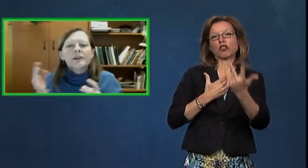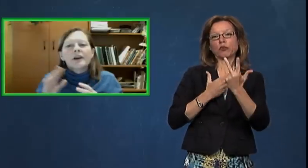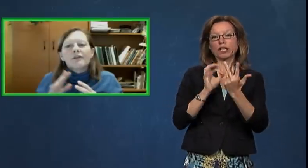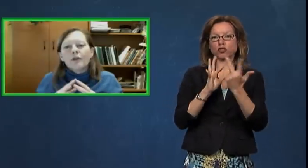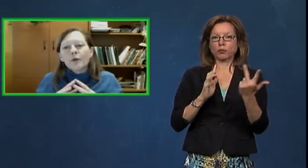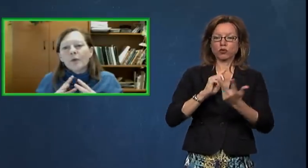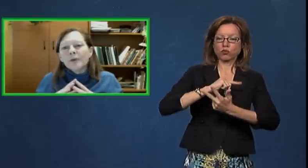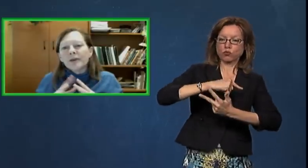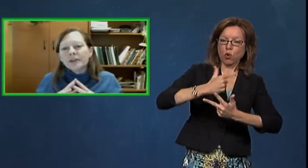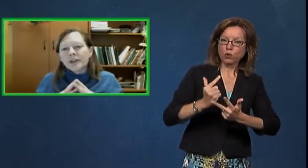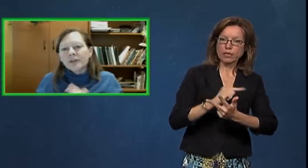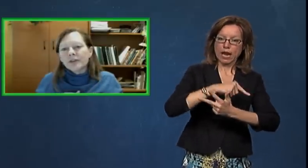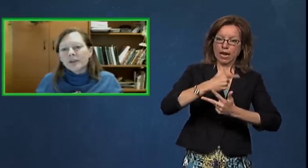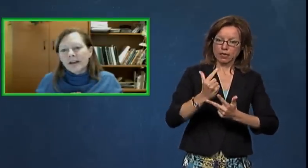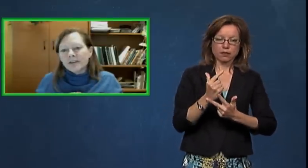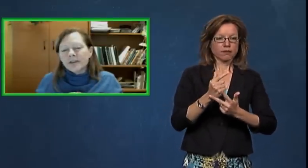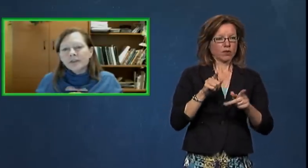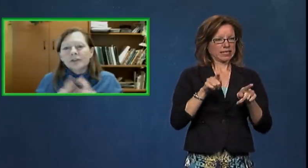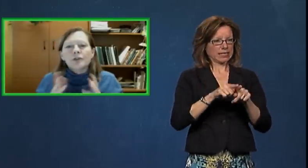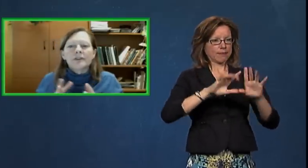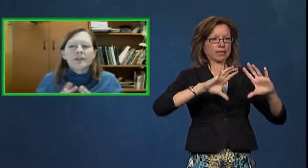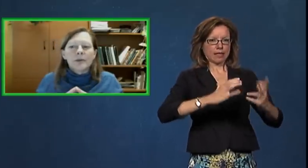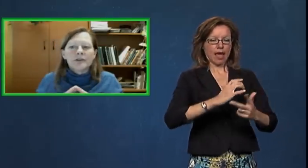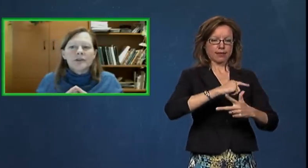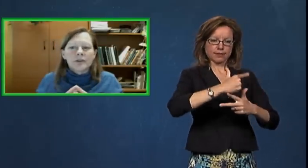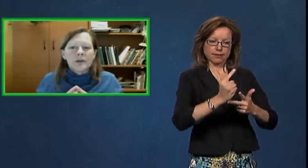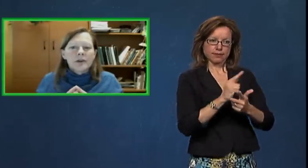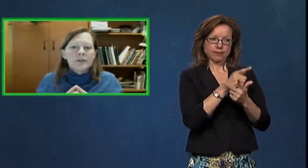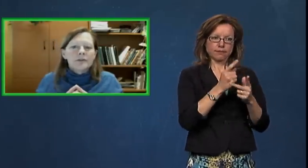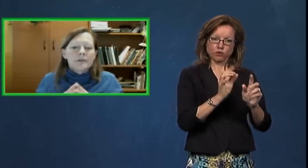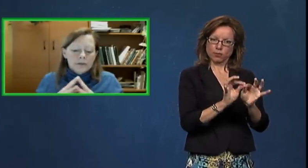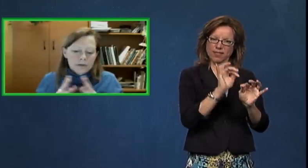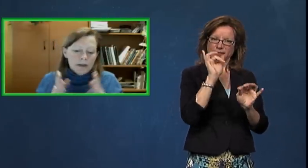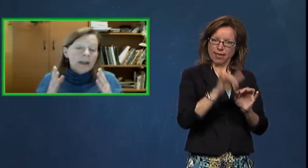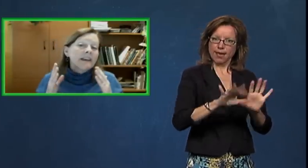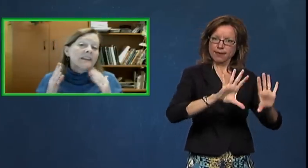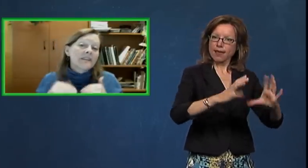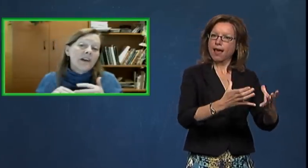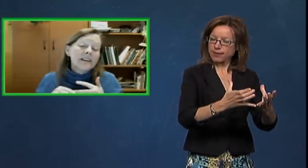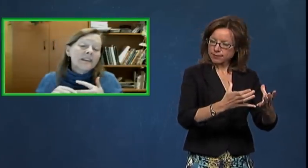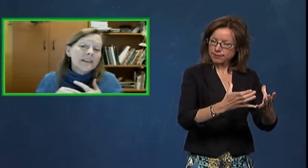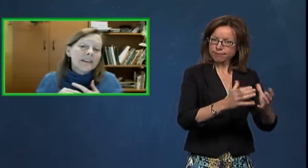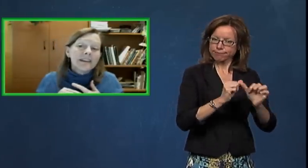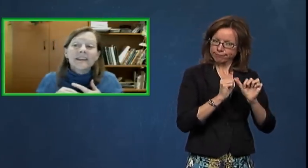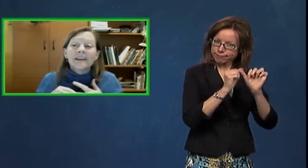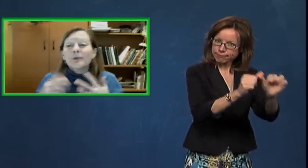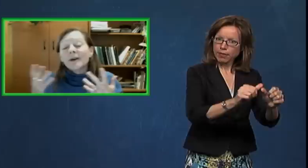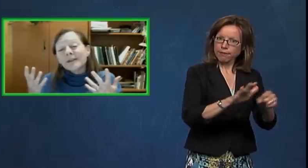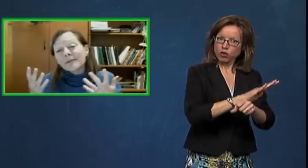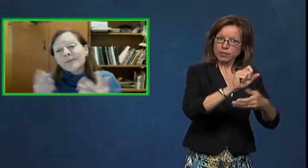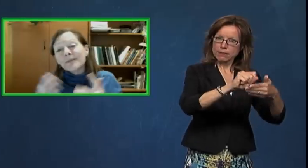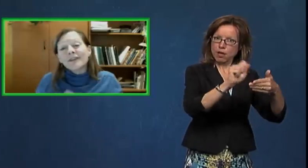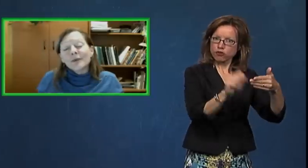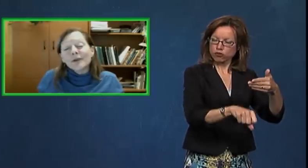rotate for one particular class during the semester. And then finally, and I think what everyone who works